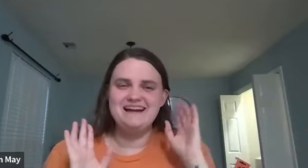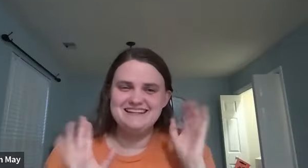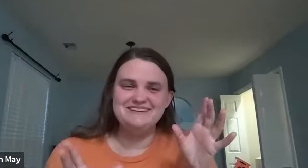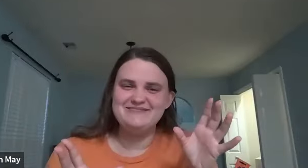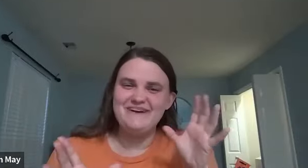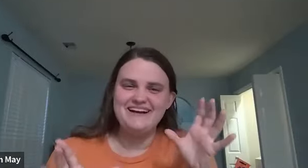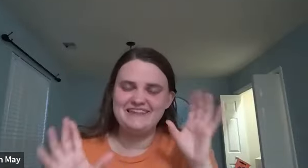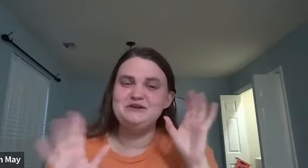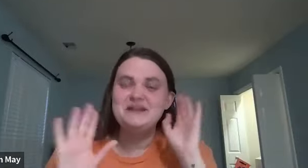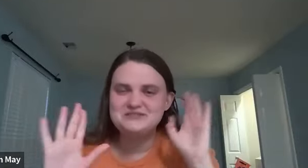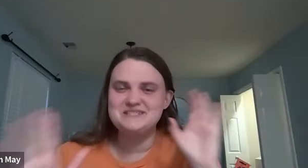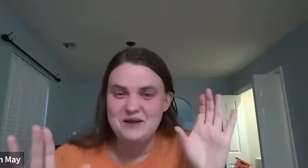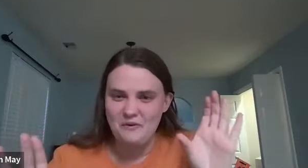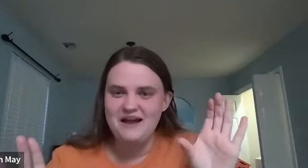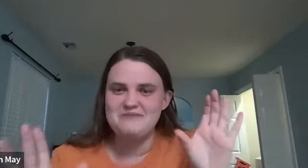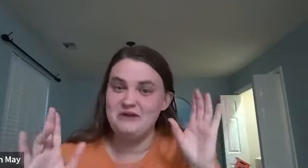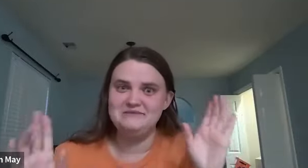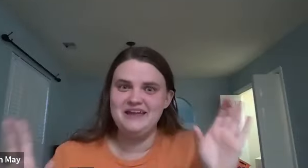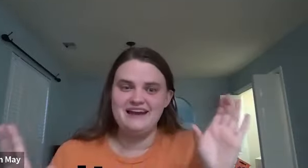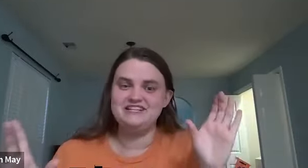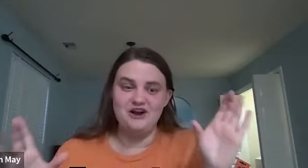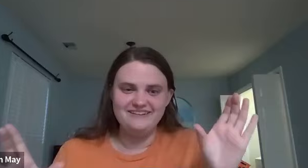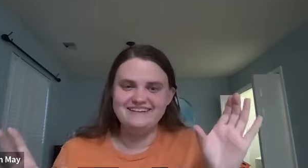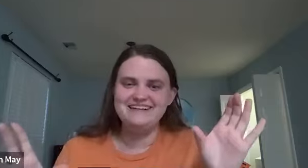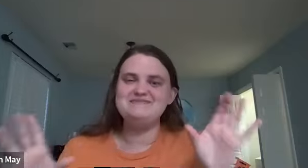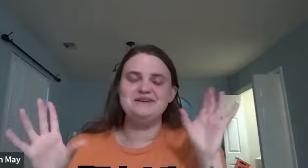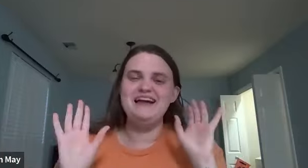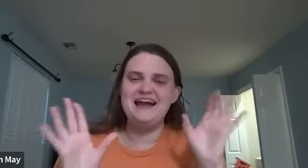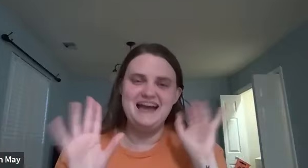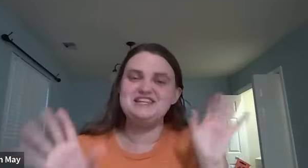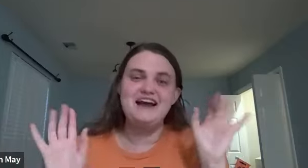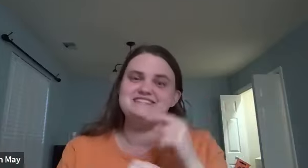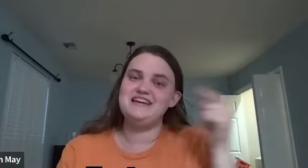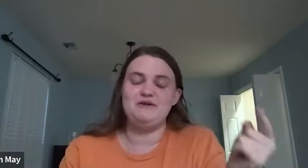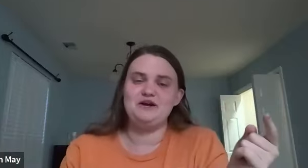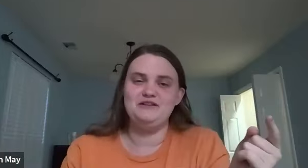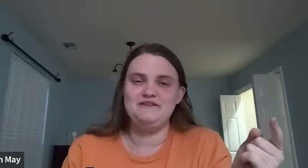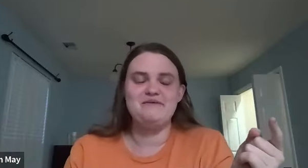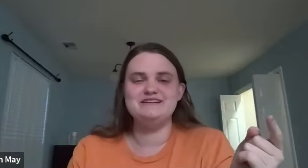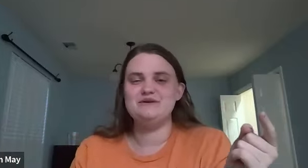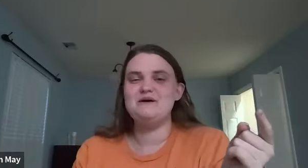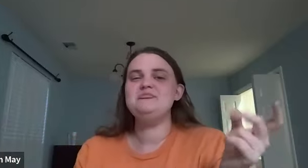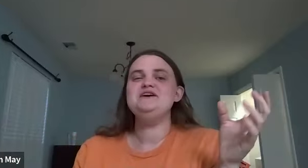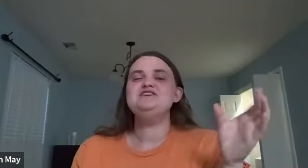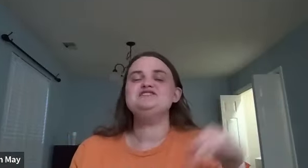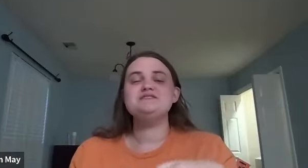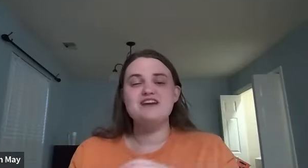tell you why, like you'll understand why I'm randomly adding chocolate in, but like I just have to say that we're going to learn that one as well. So the sign